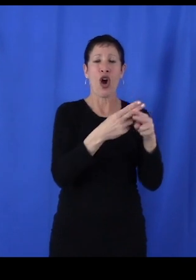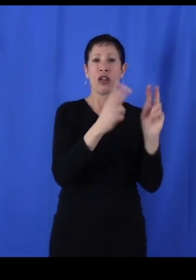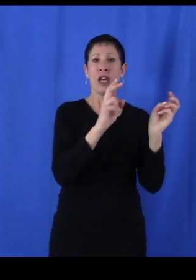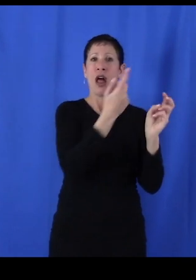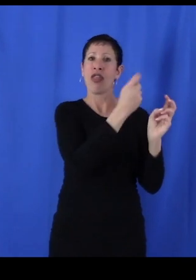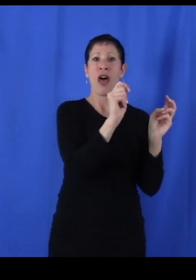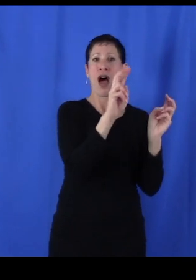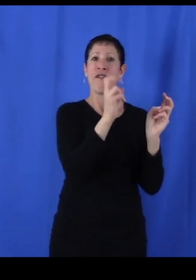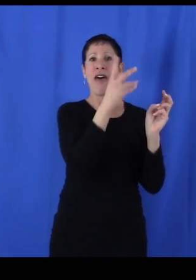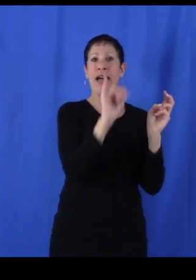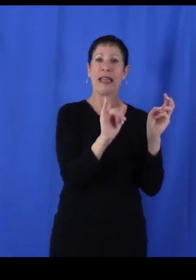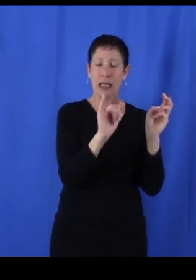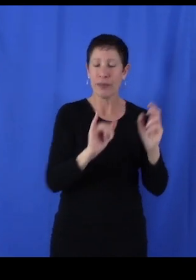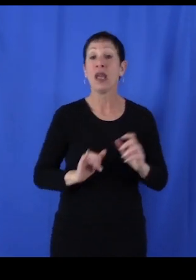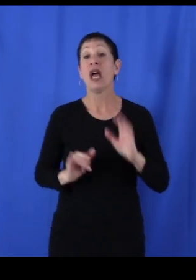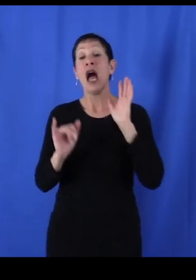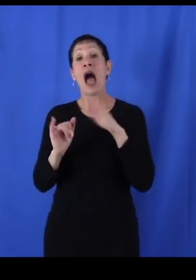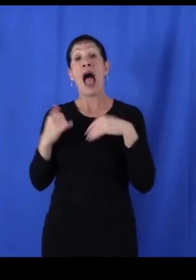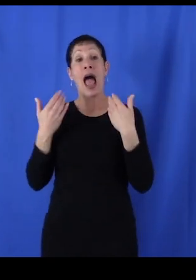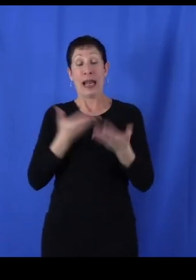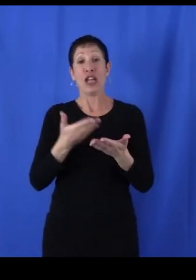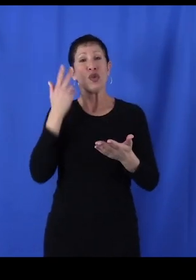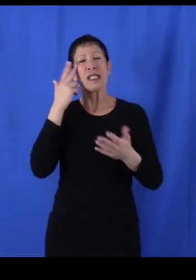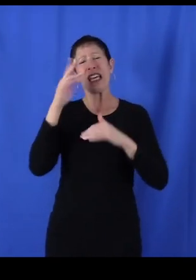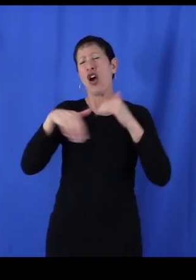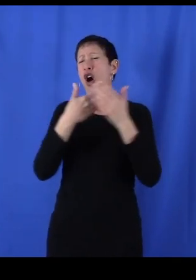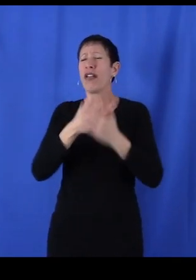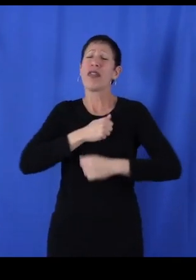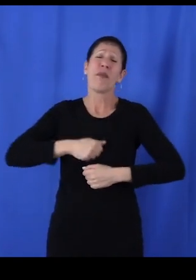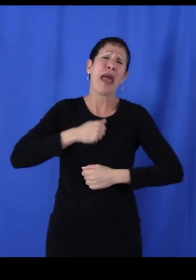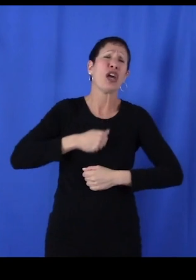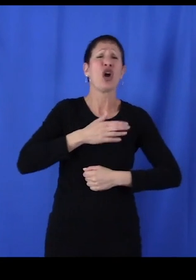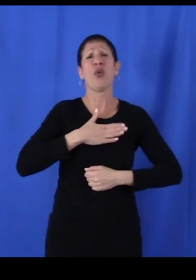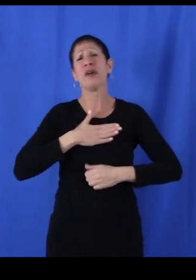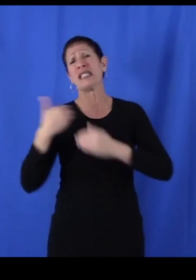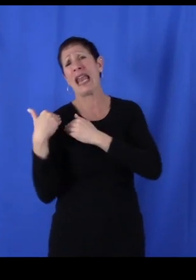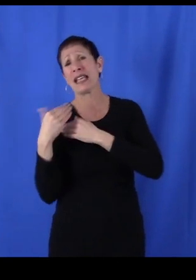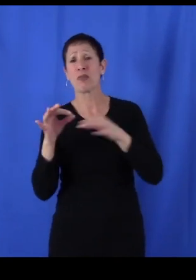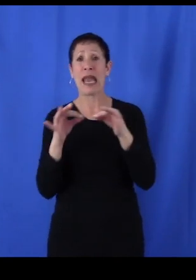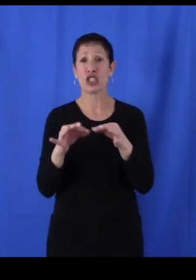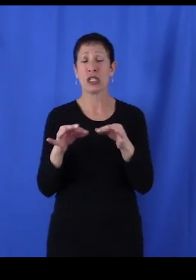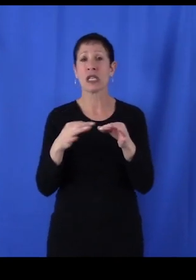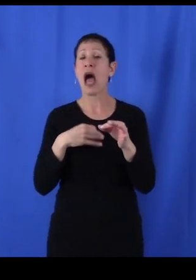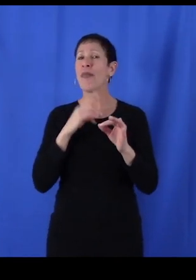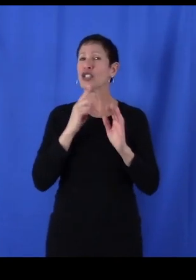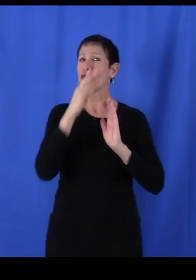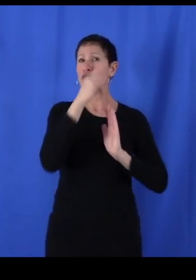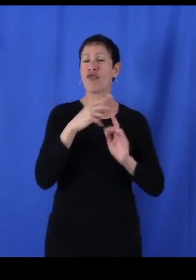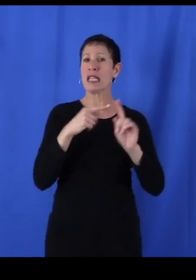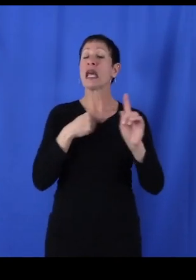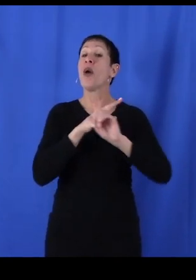And here you see the mea culpas and explanations. And I'm not sure you can read this, but basically, it's the